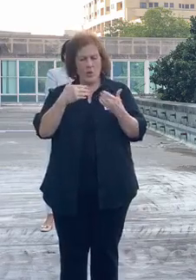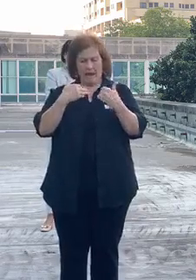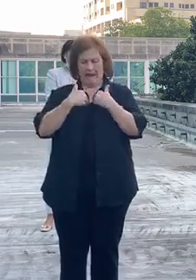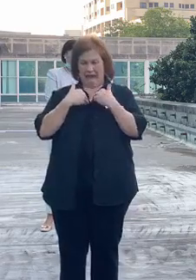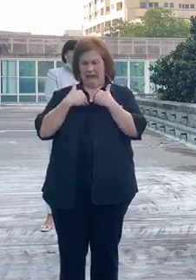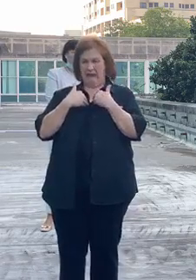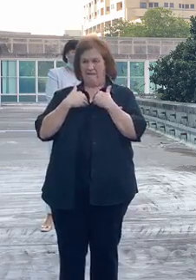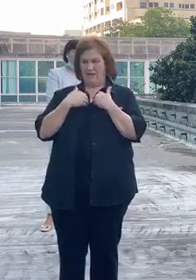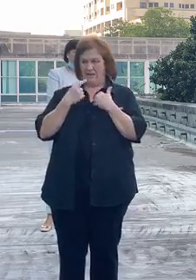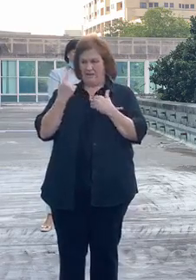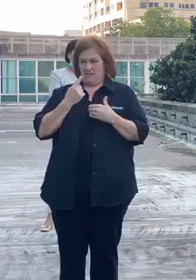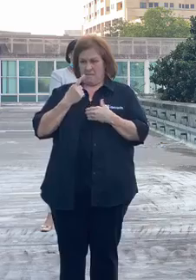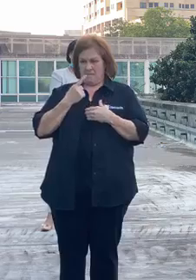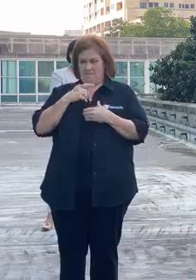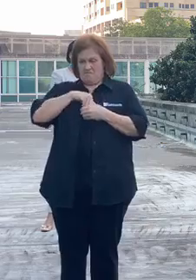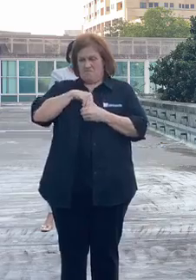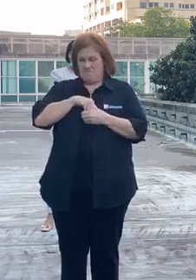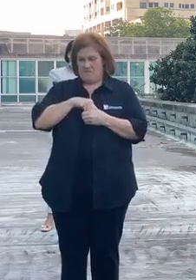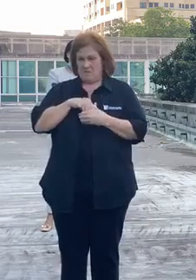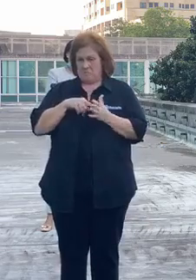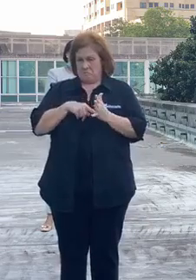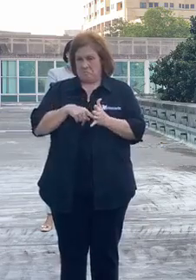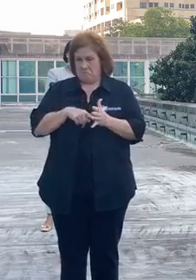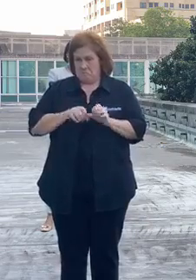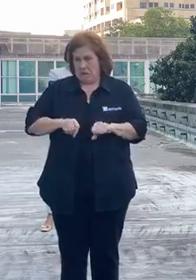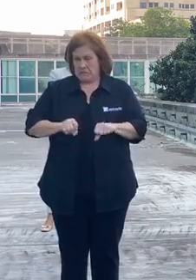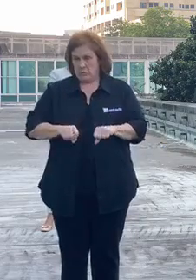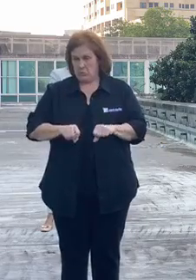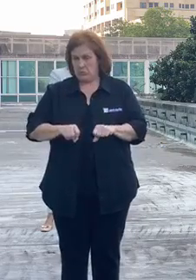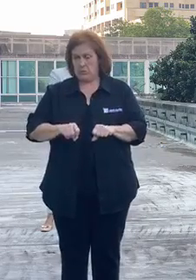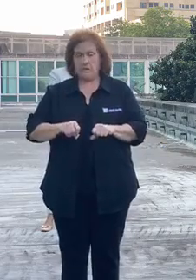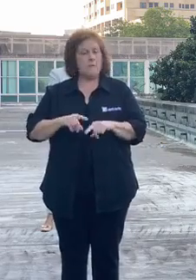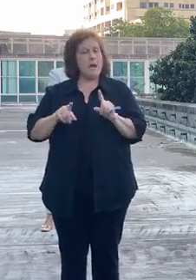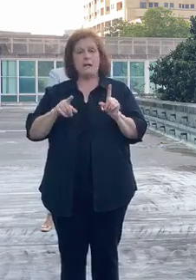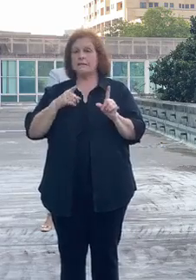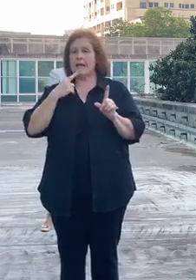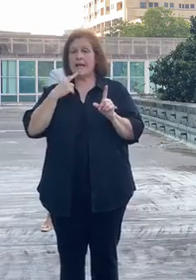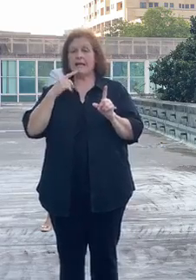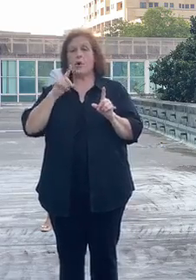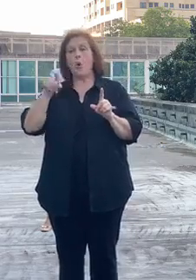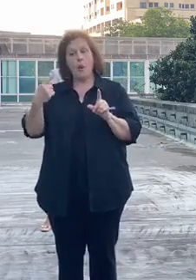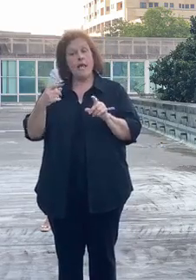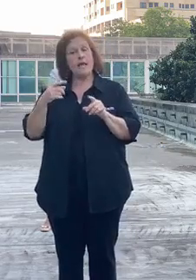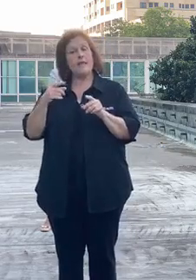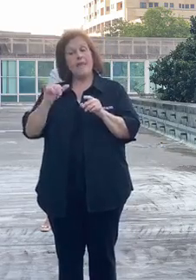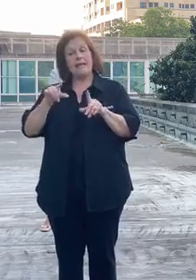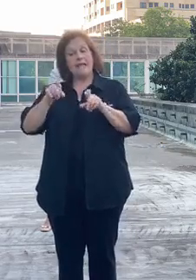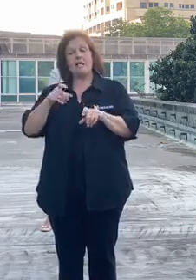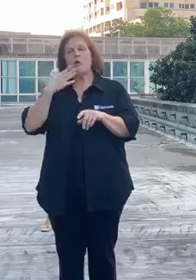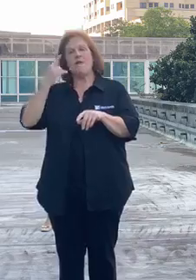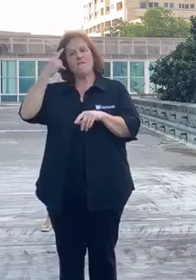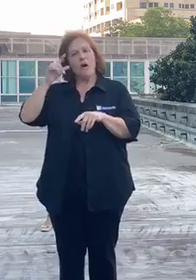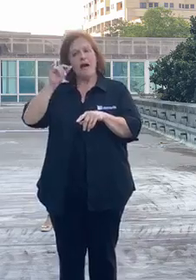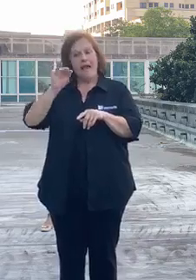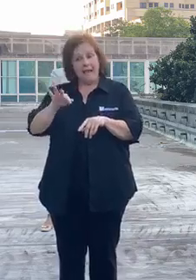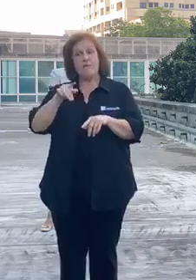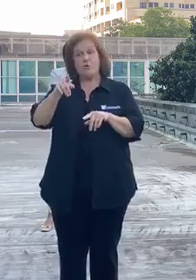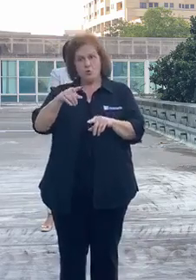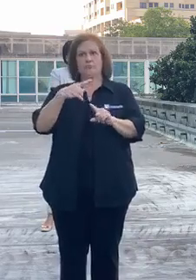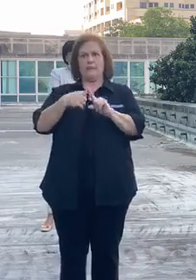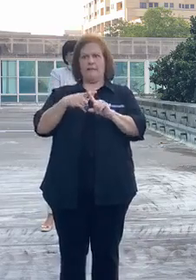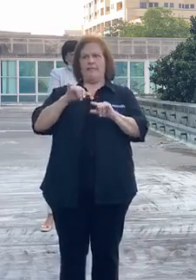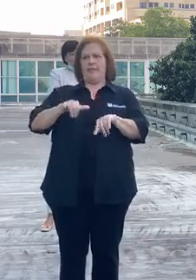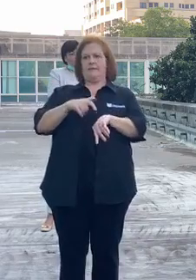antibodies to COVID. So the test we have now just shows if you are infected at that time. What an antibody test